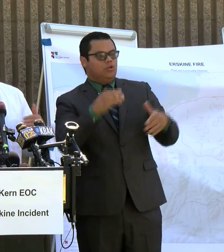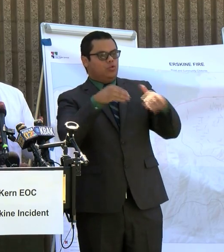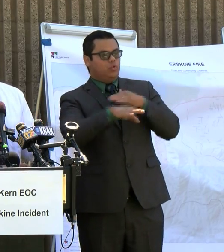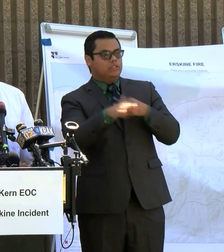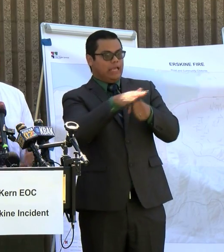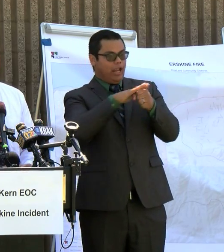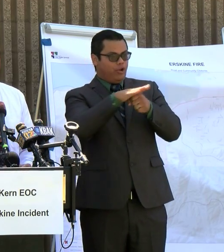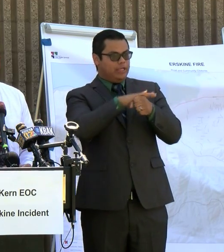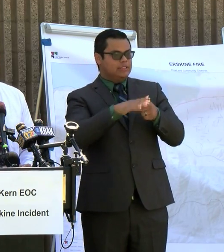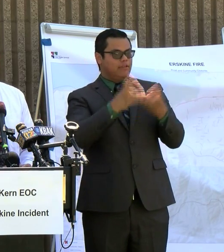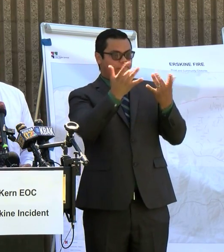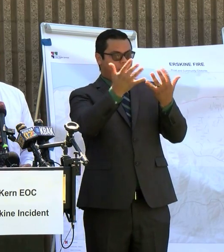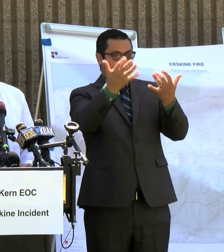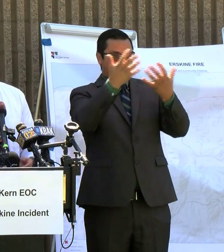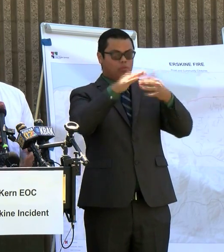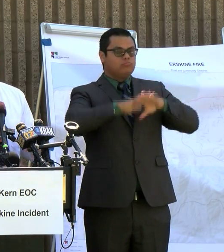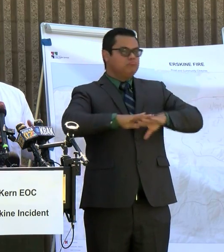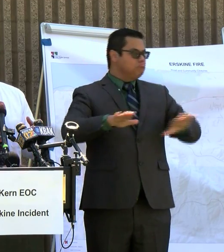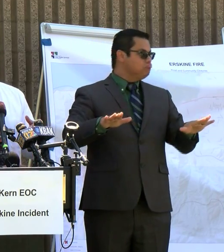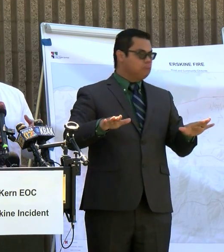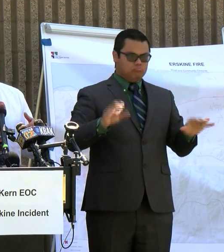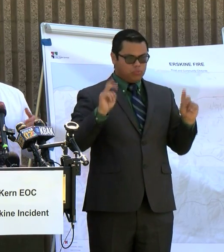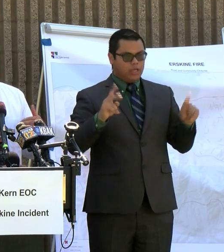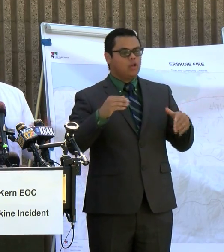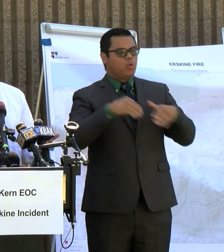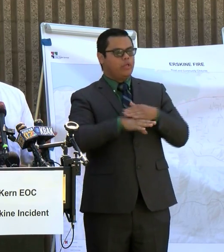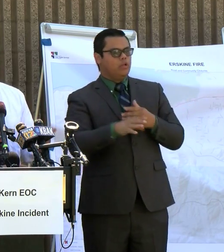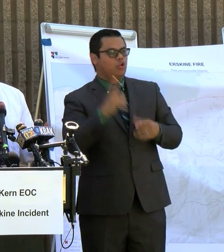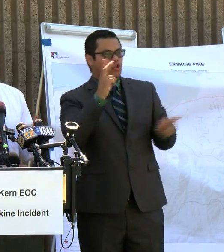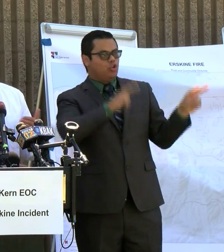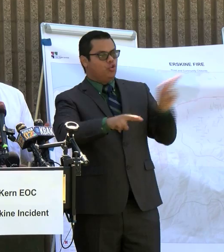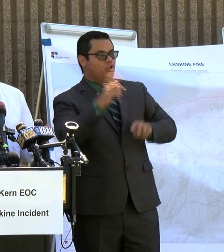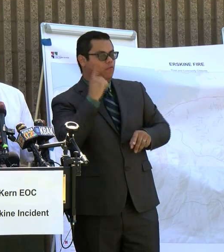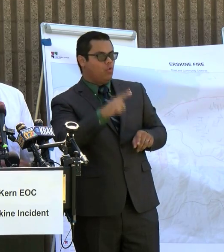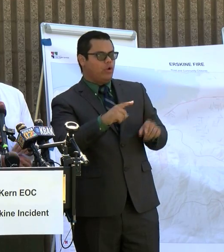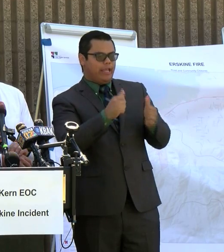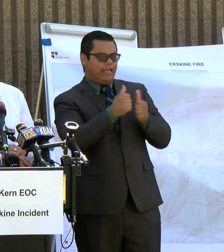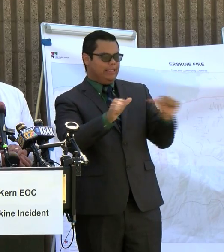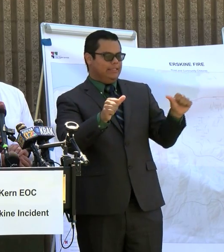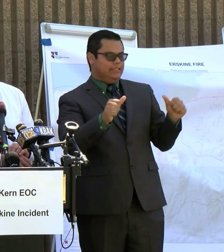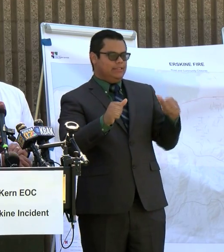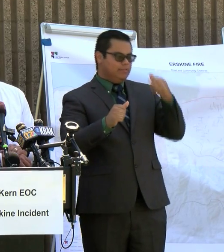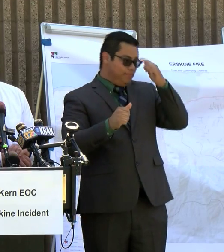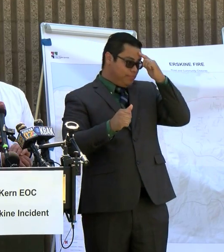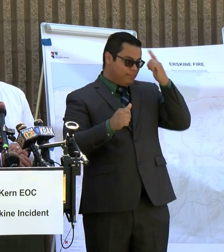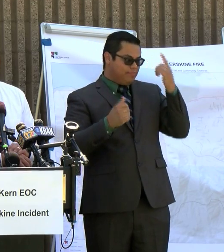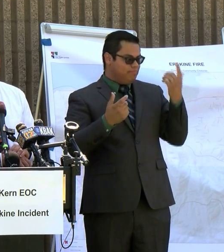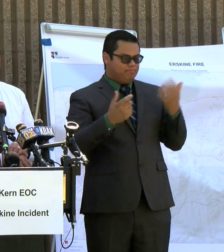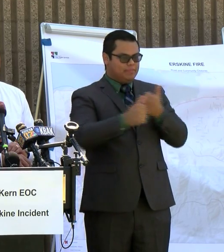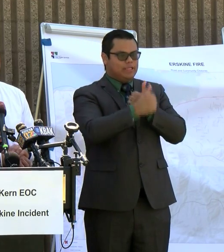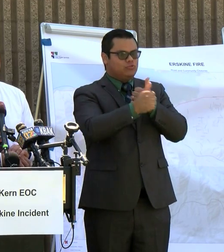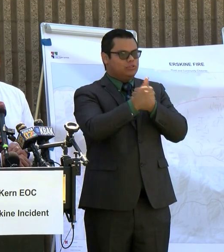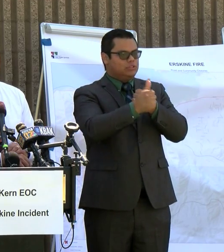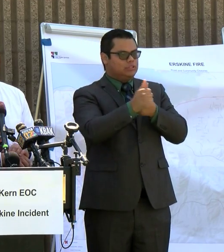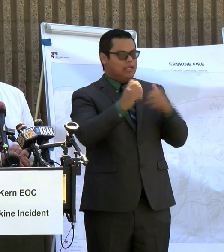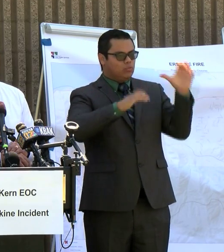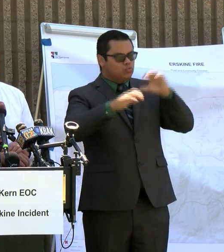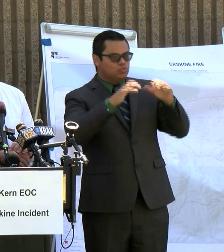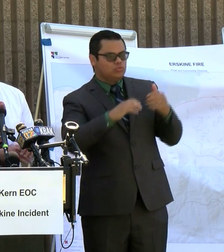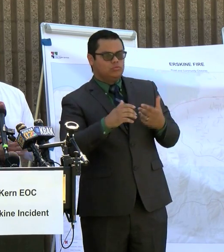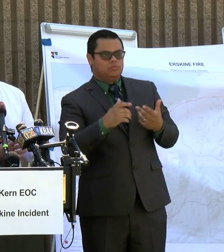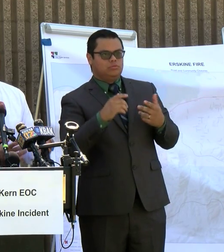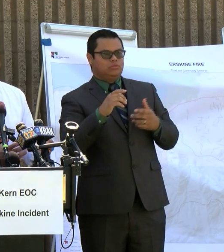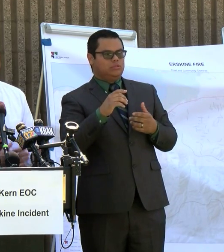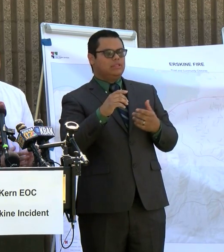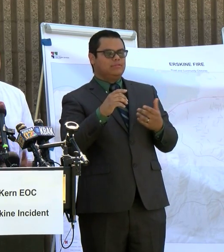it and allows us to enter. We are going to be looking for potential contaminants. As I said before, our concern is